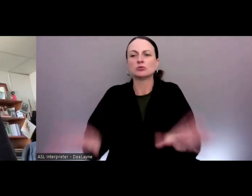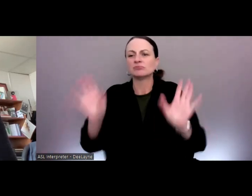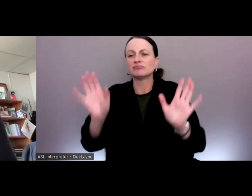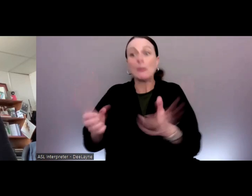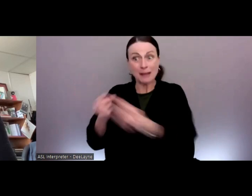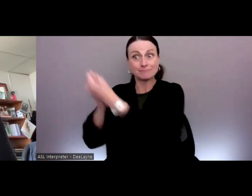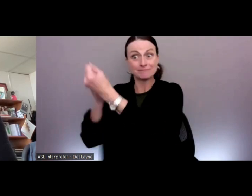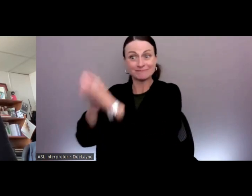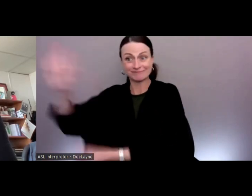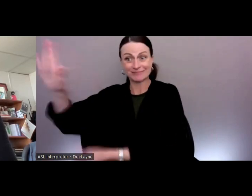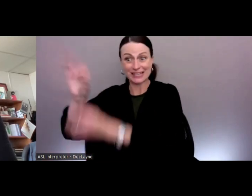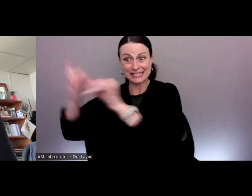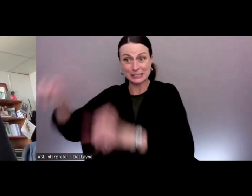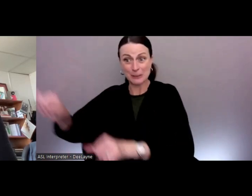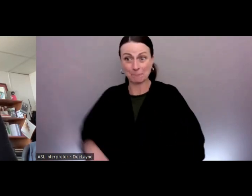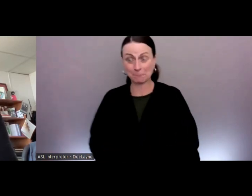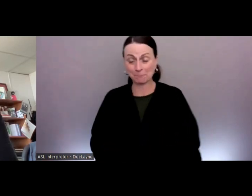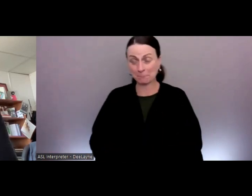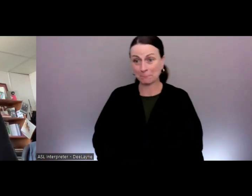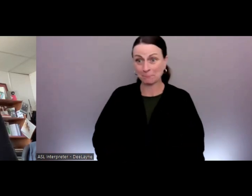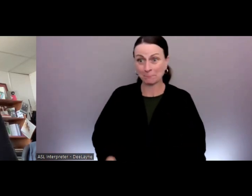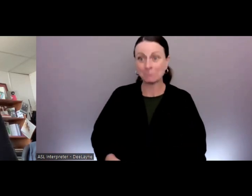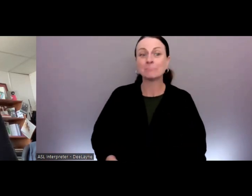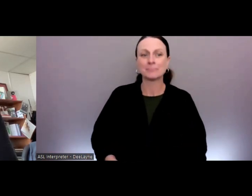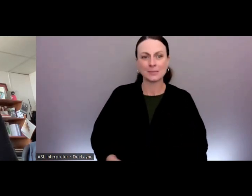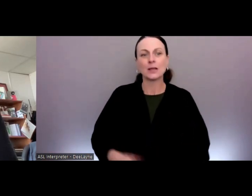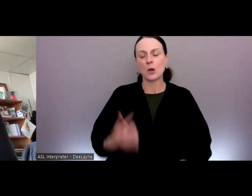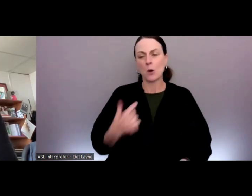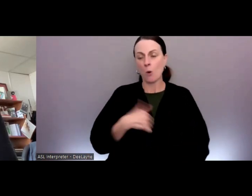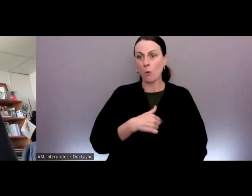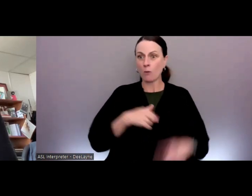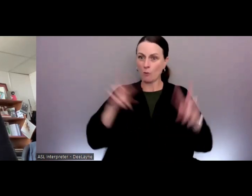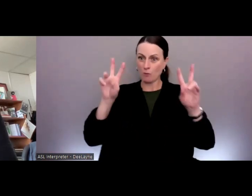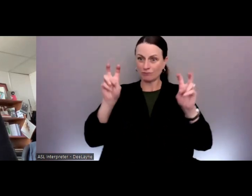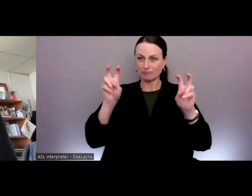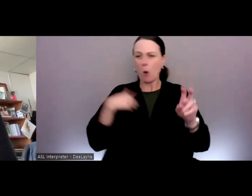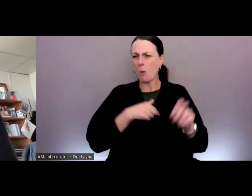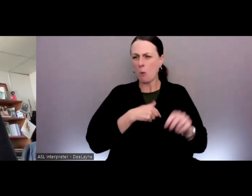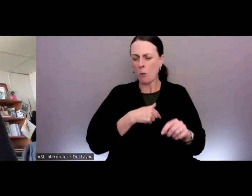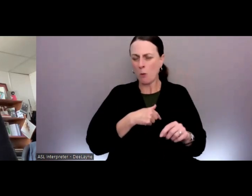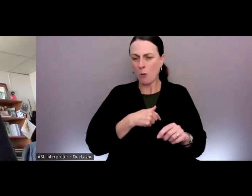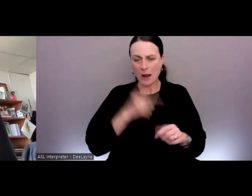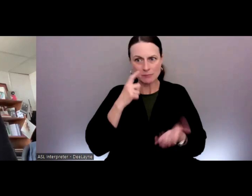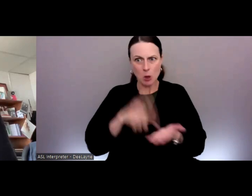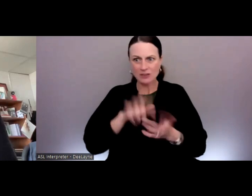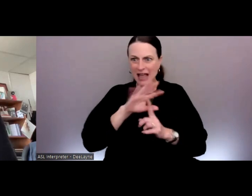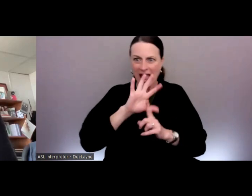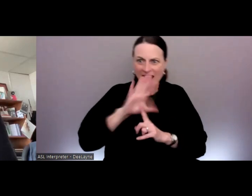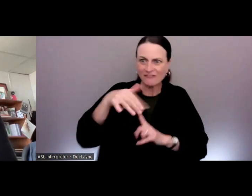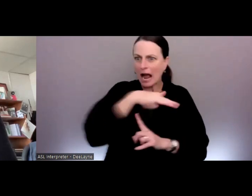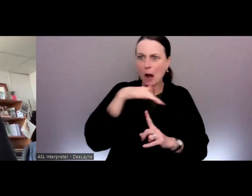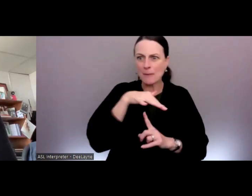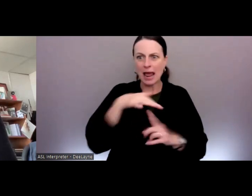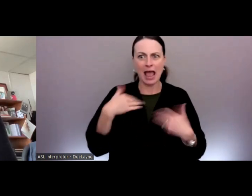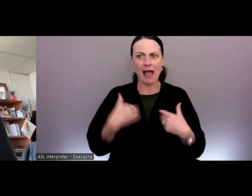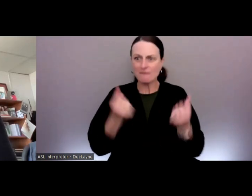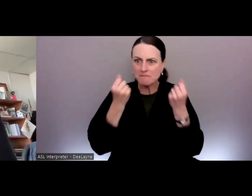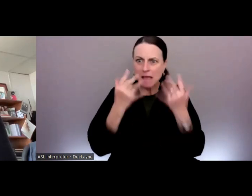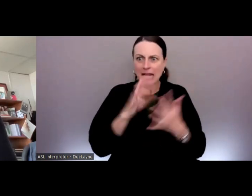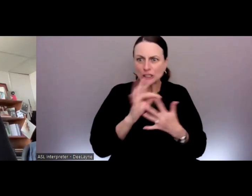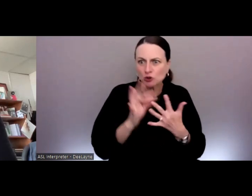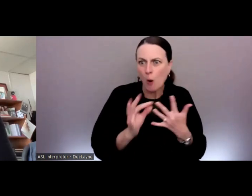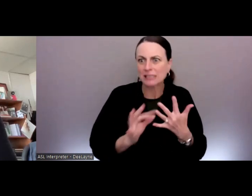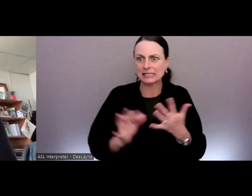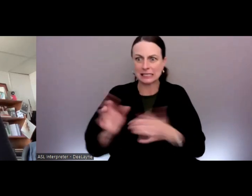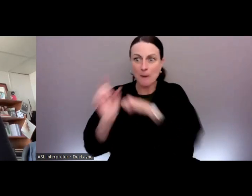To quote Taiwo here, we find an environment stocked with choices, penalties, and potential rewards